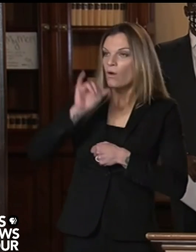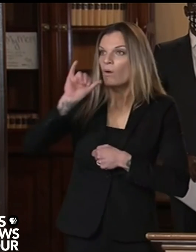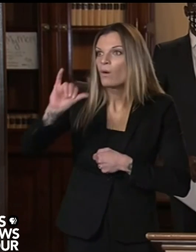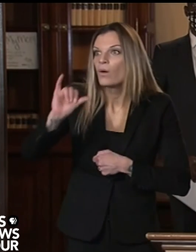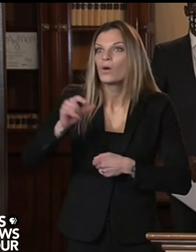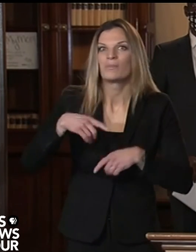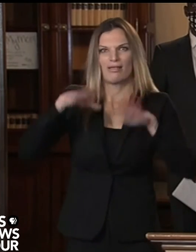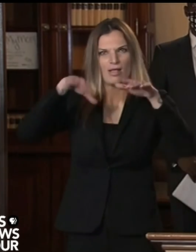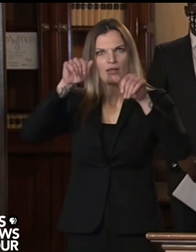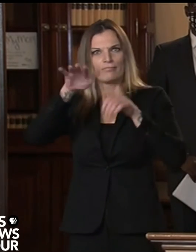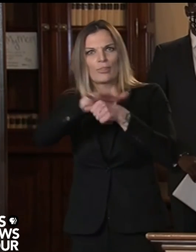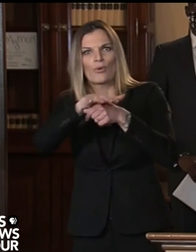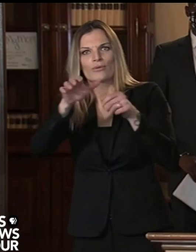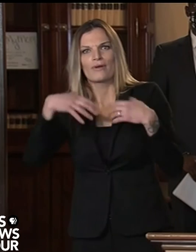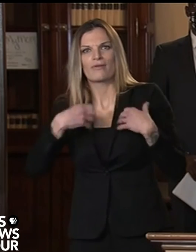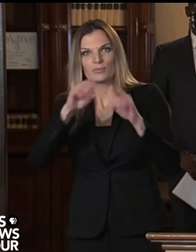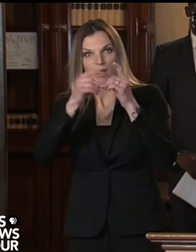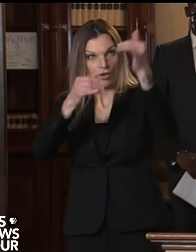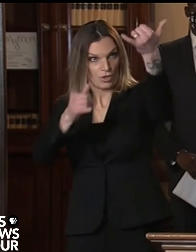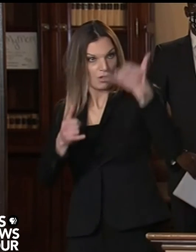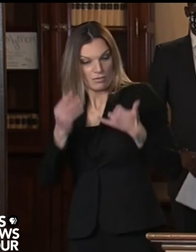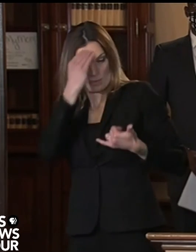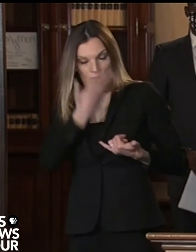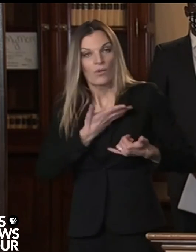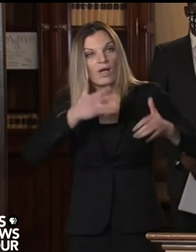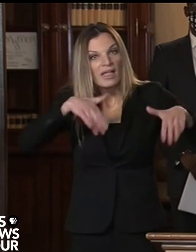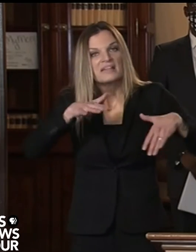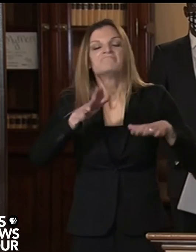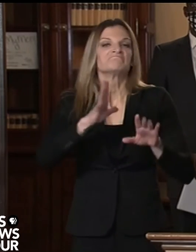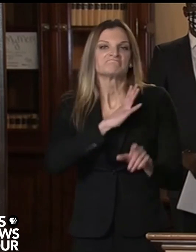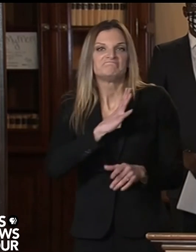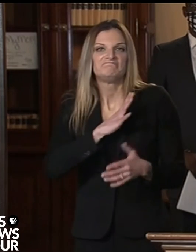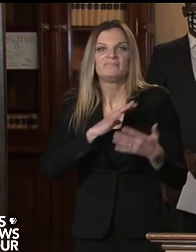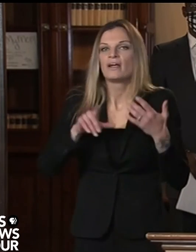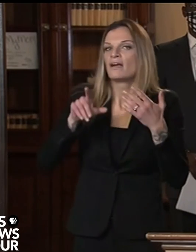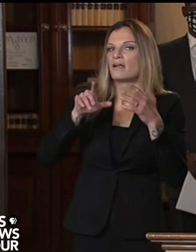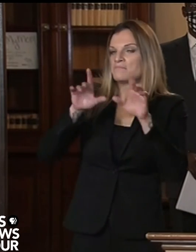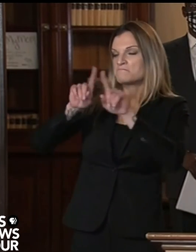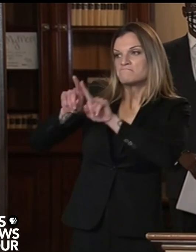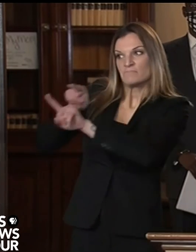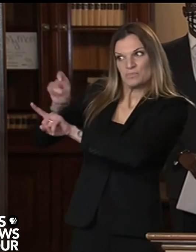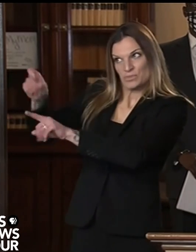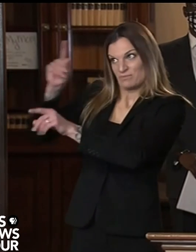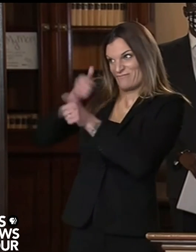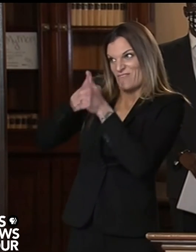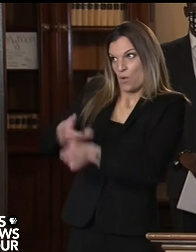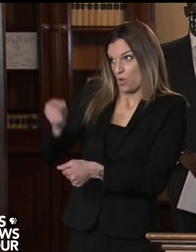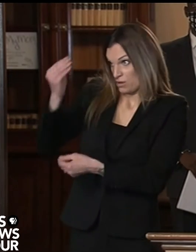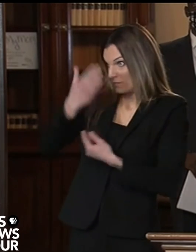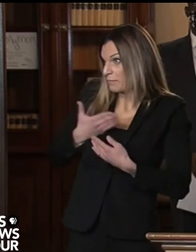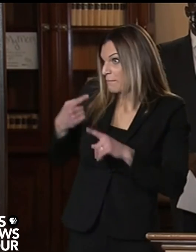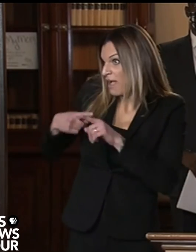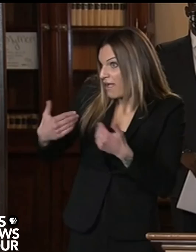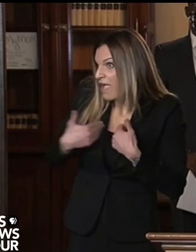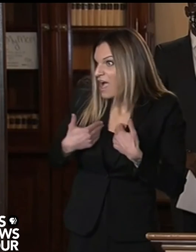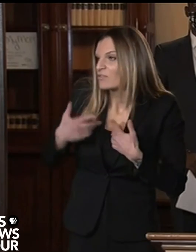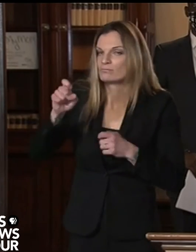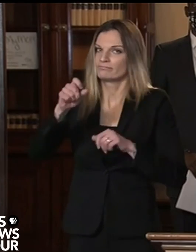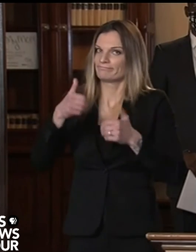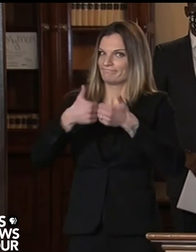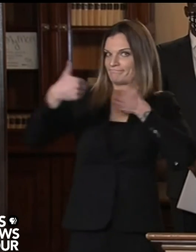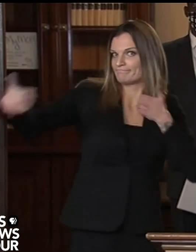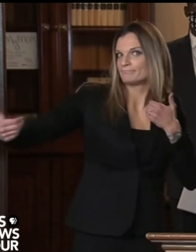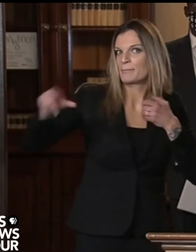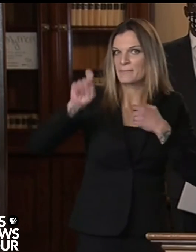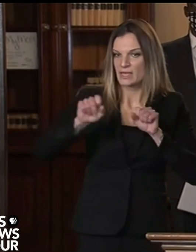sure you are doing the appropriate thing by isolating yourself from others and letting your close contacts know.